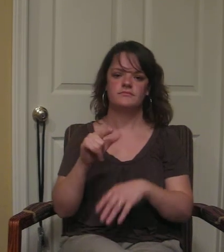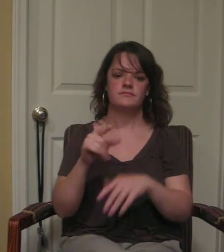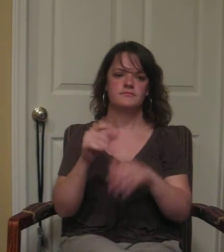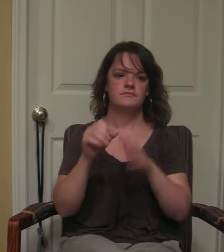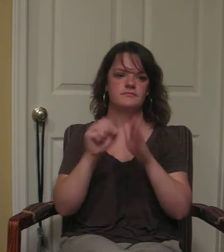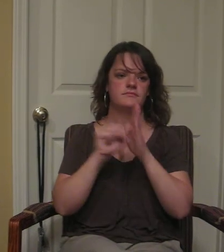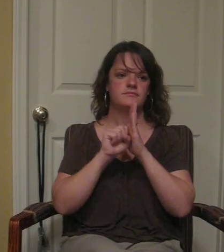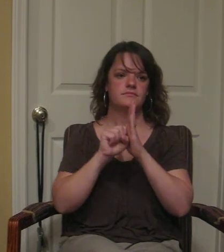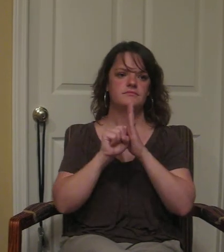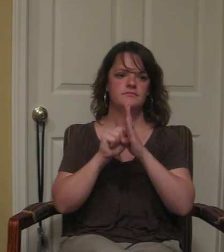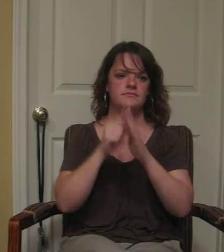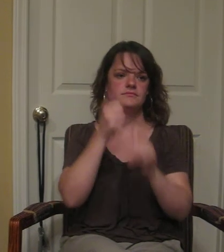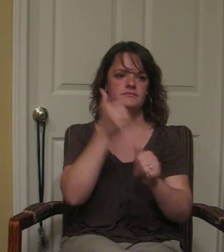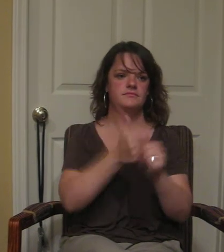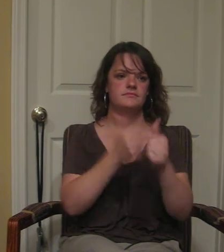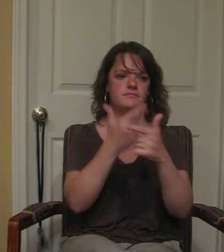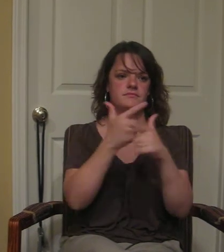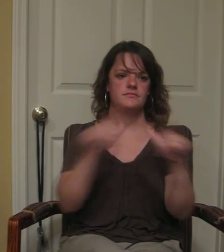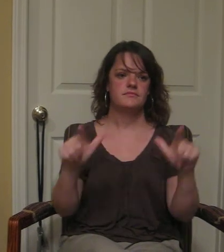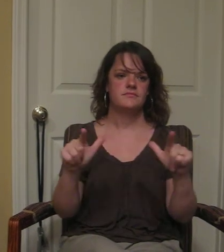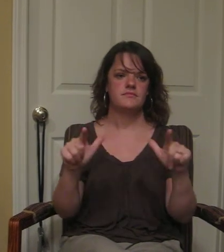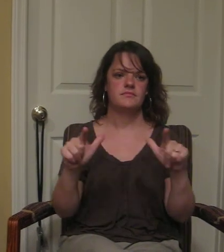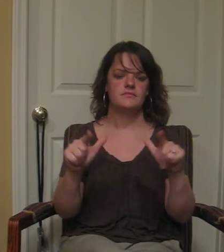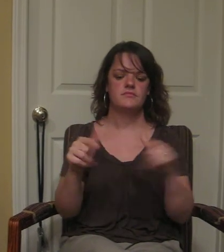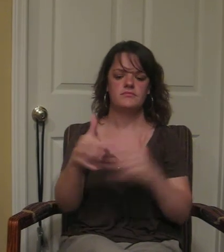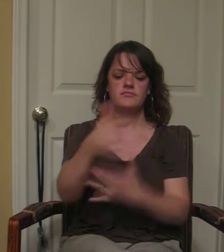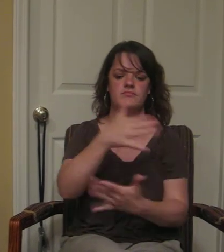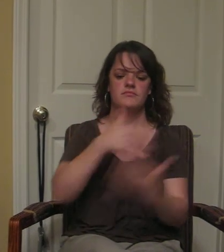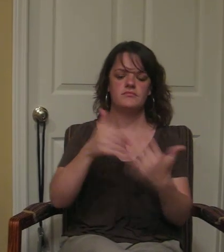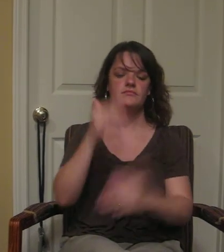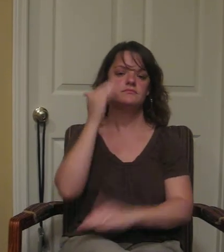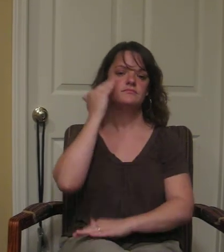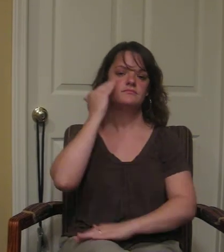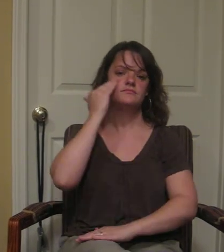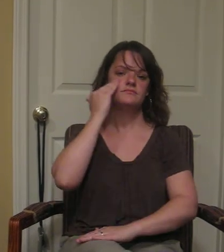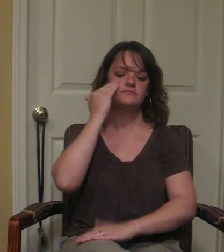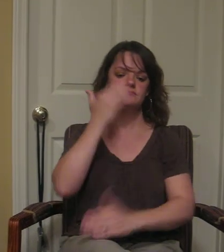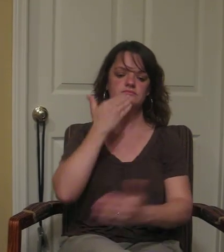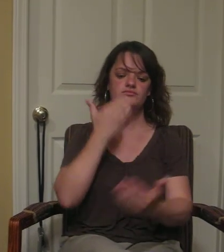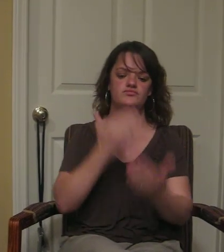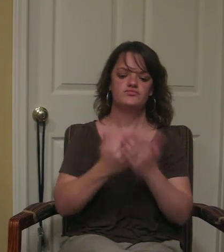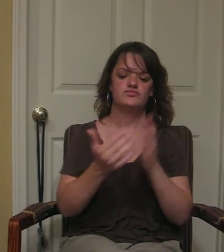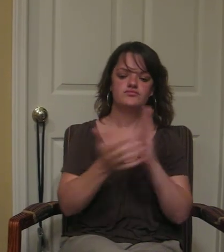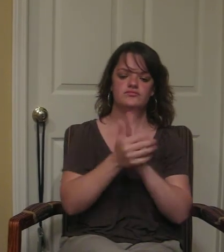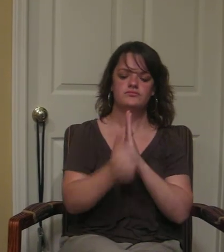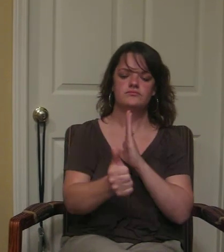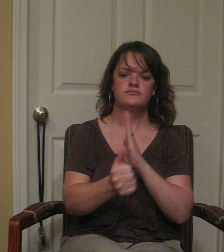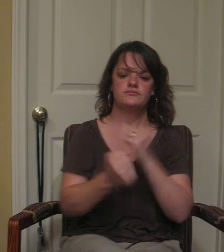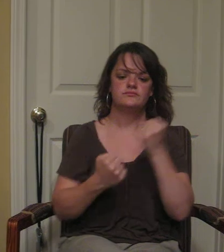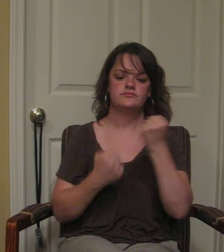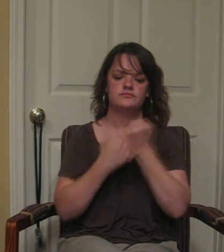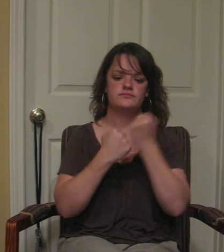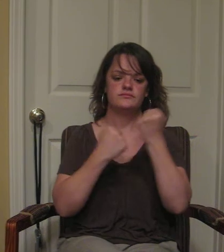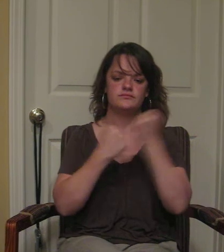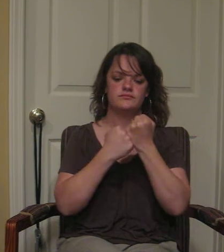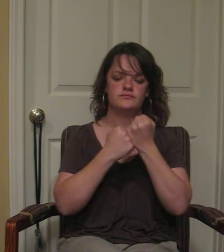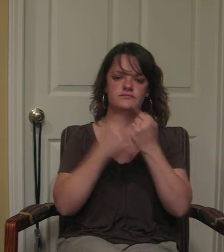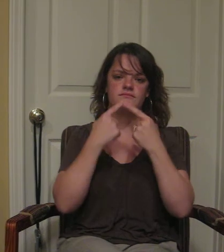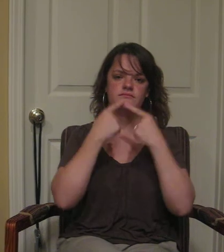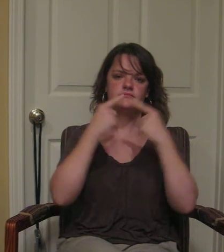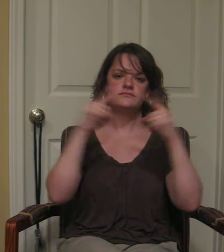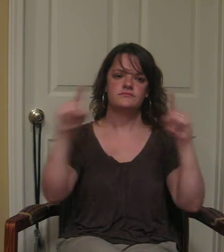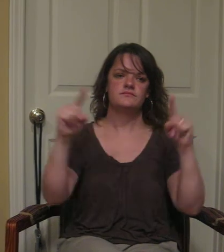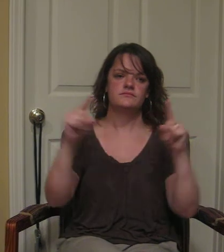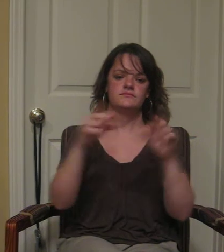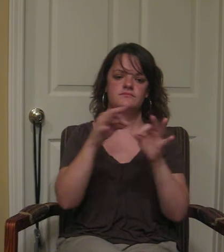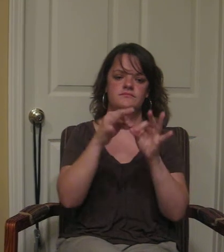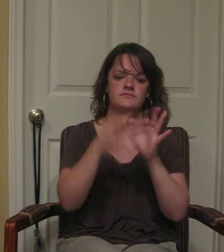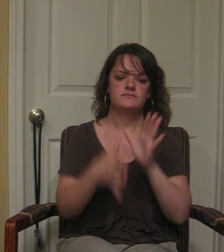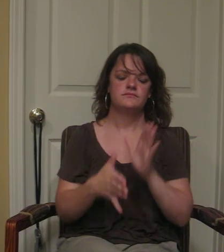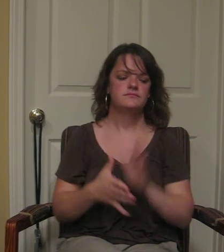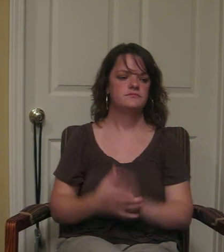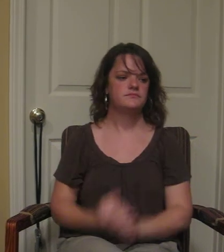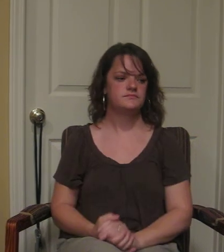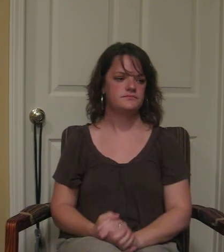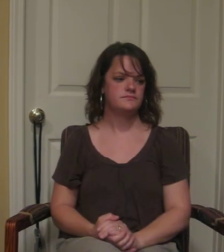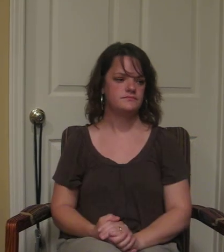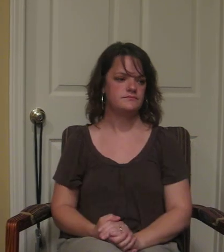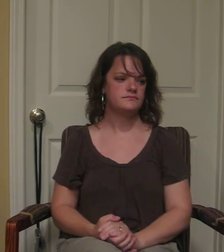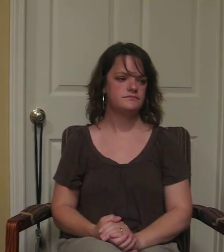Social competence is good social skills to support effective interpretation. The second step